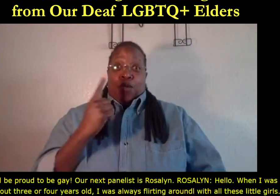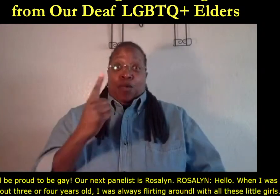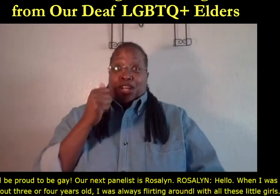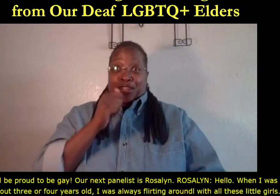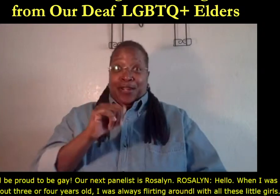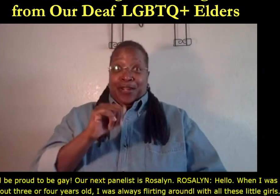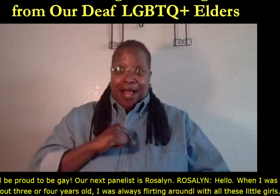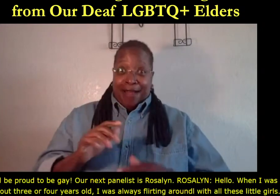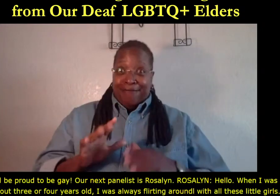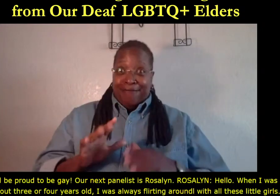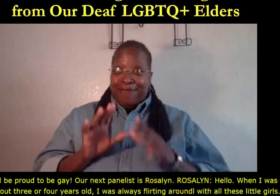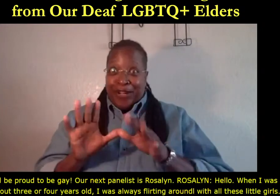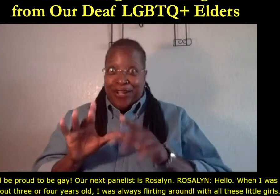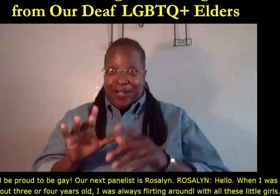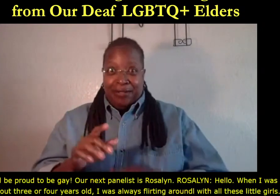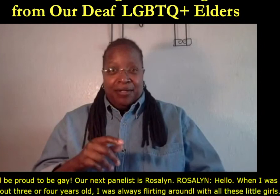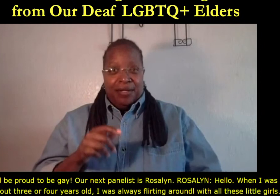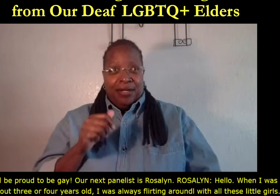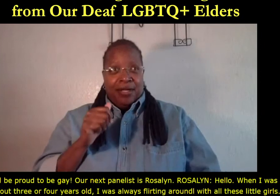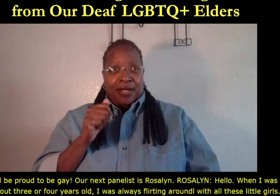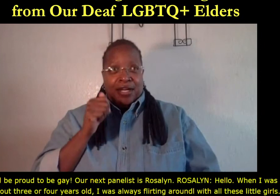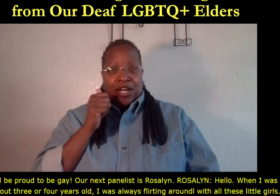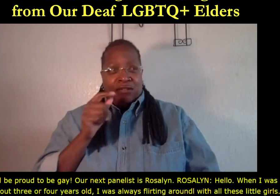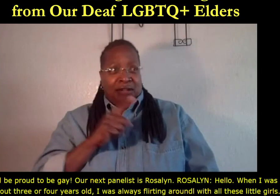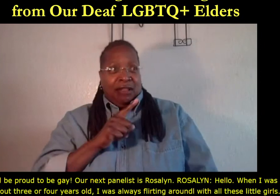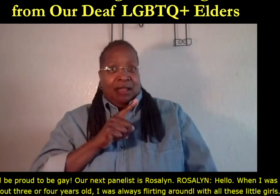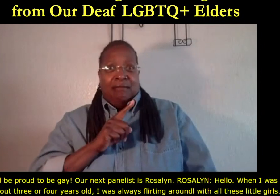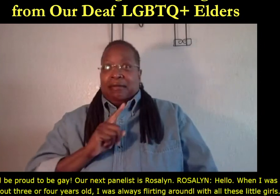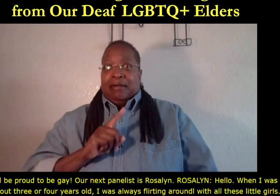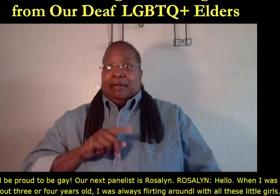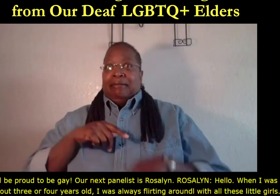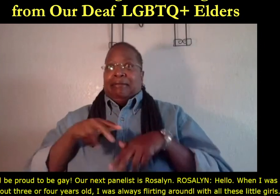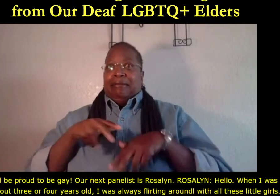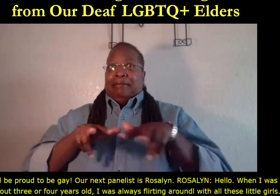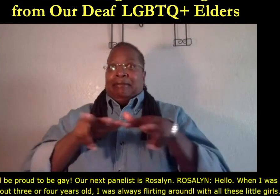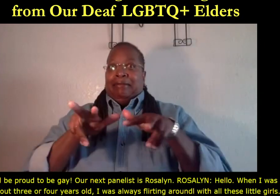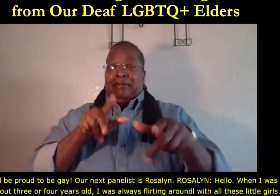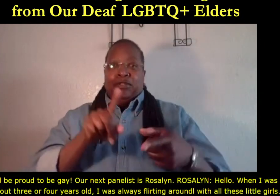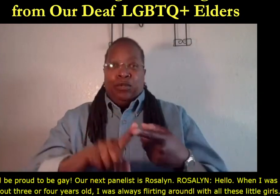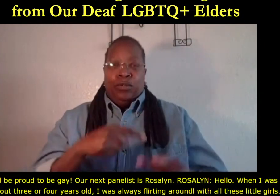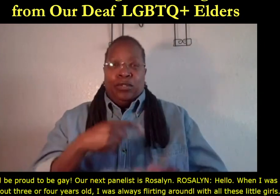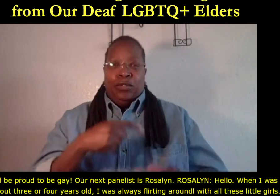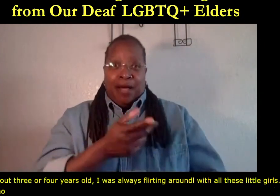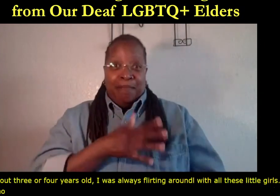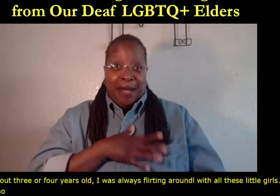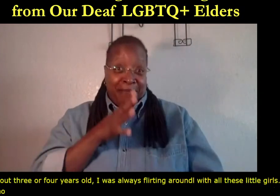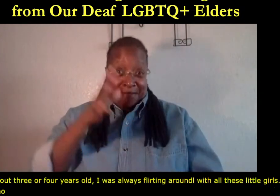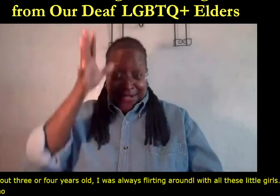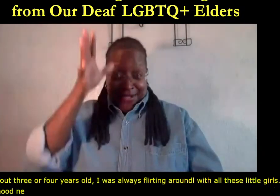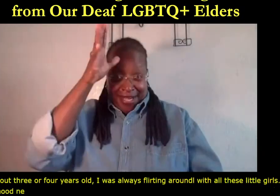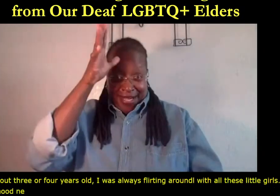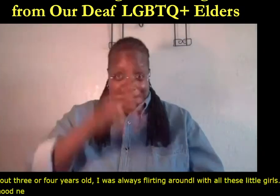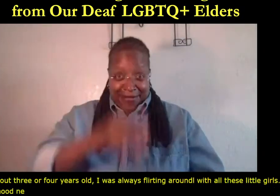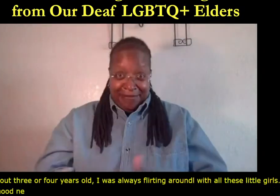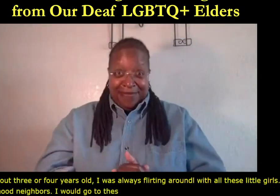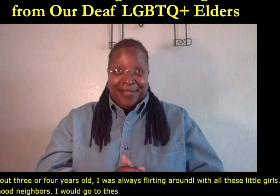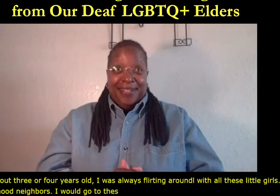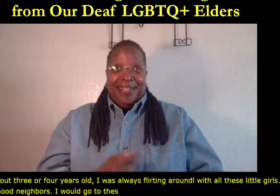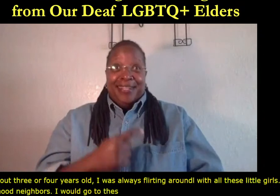girls i would flirt with and the girls i would flirt with the girls would look at me and start walking away to tell my